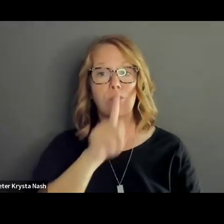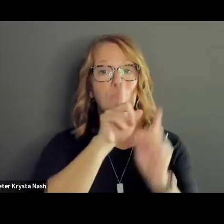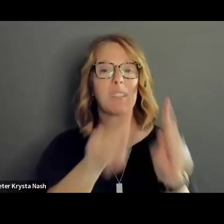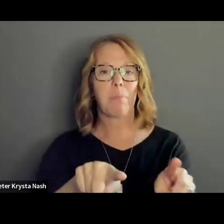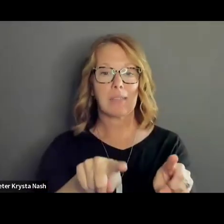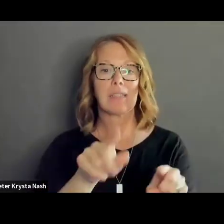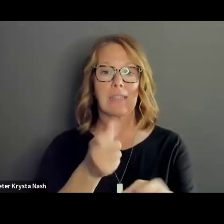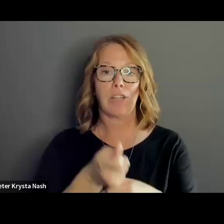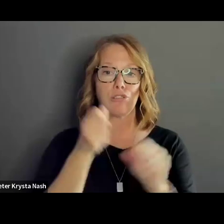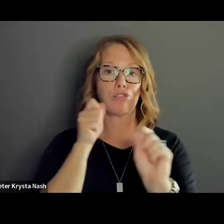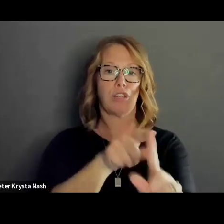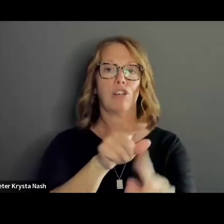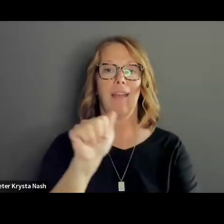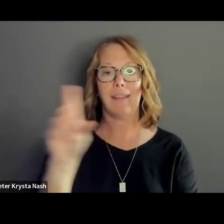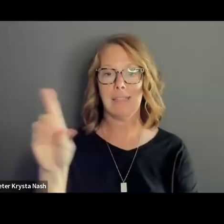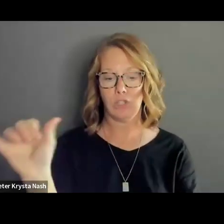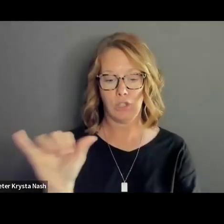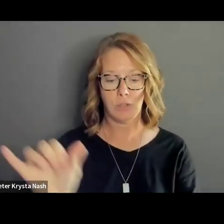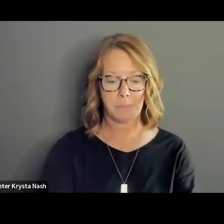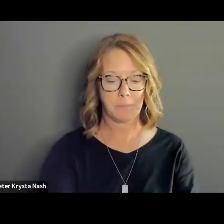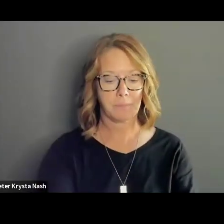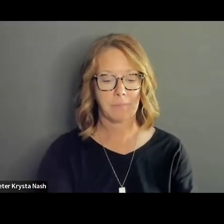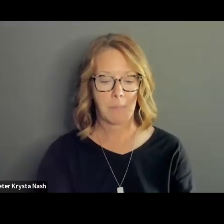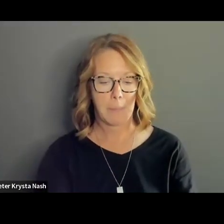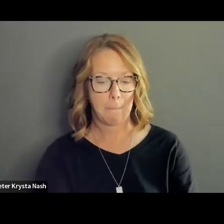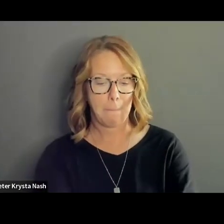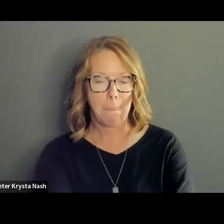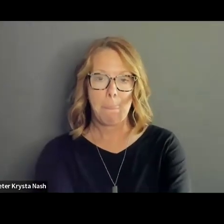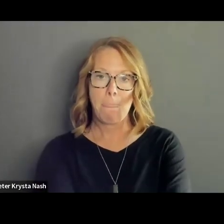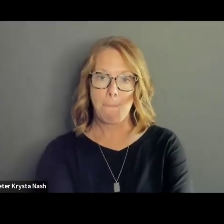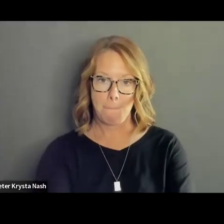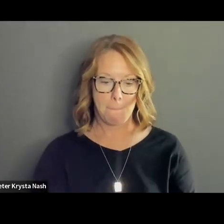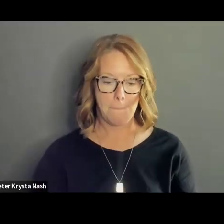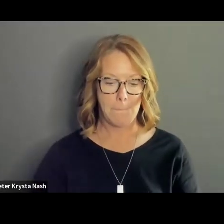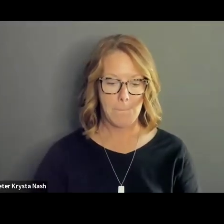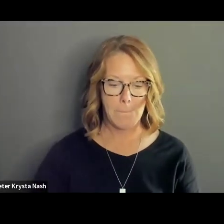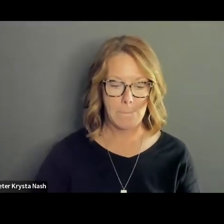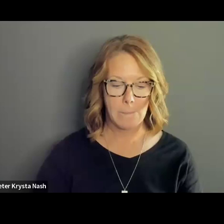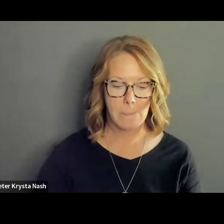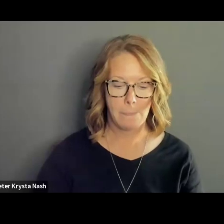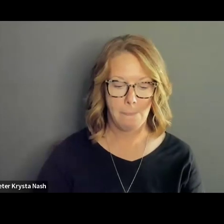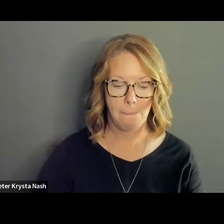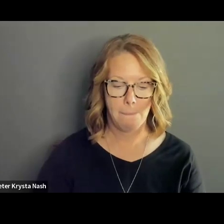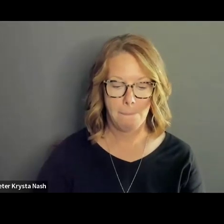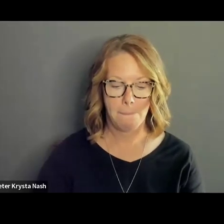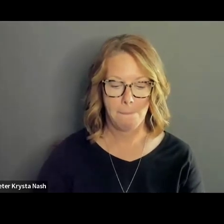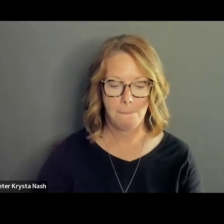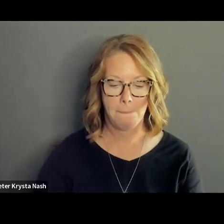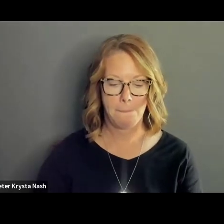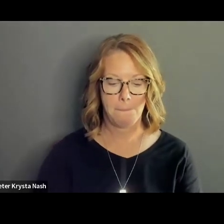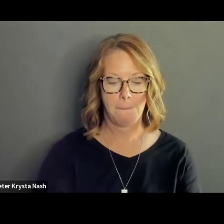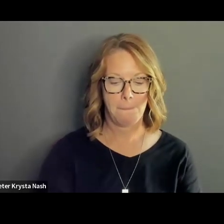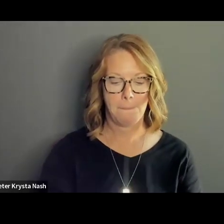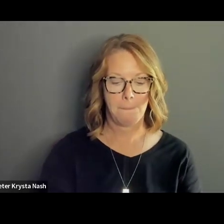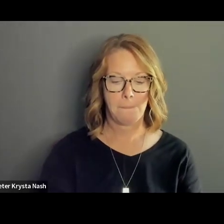trigger AD. So there's all kinds of ways to do that to get AD. If you're having